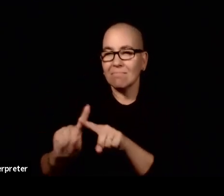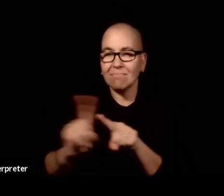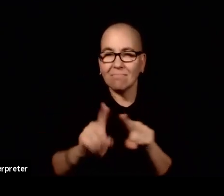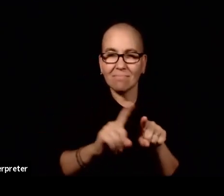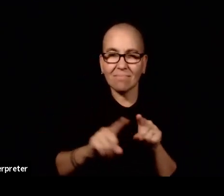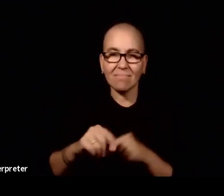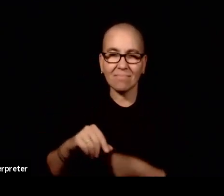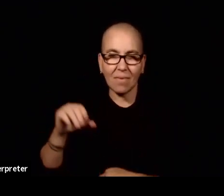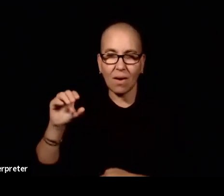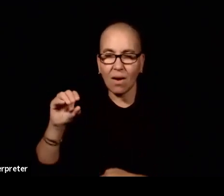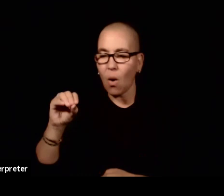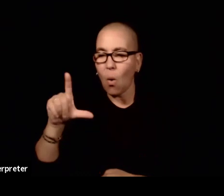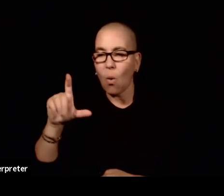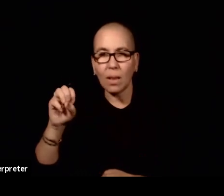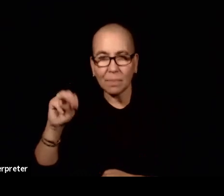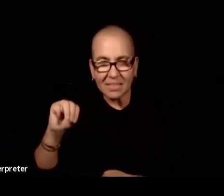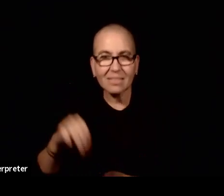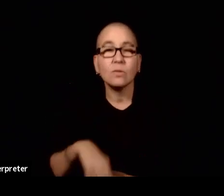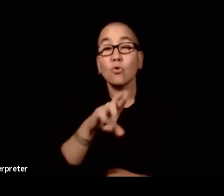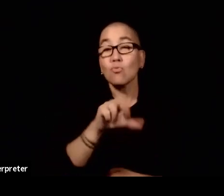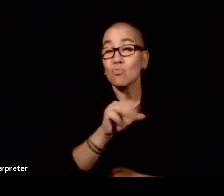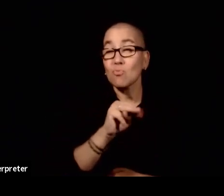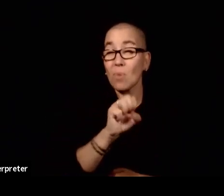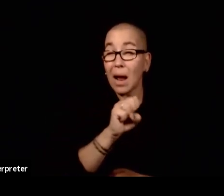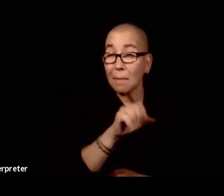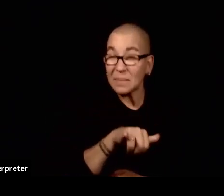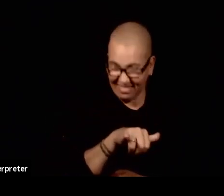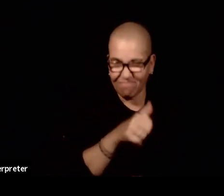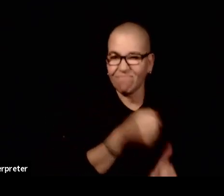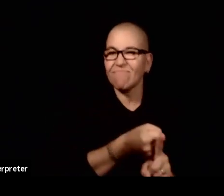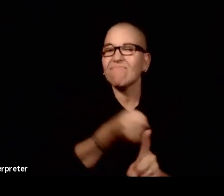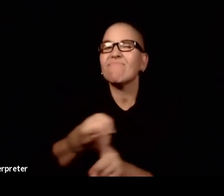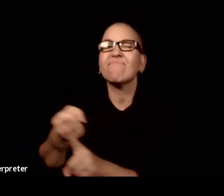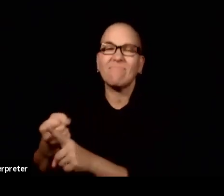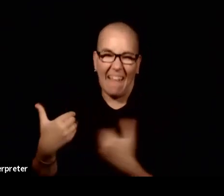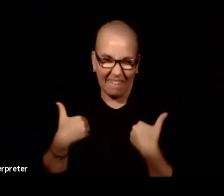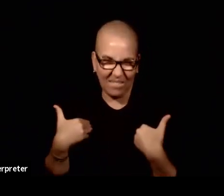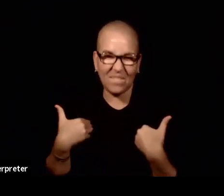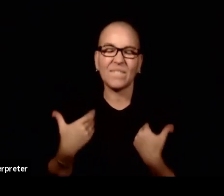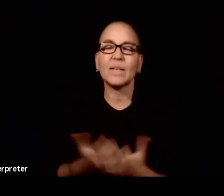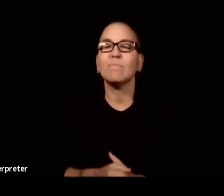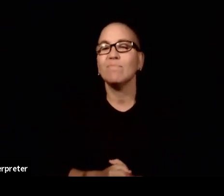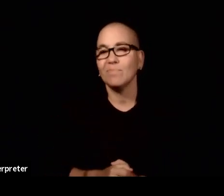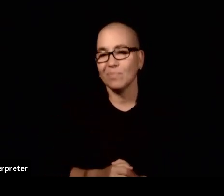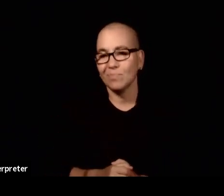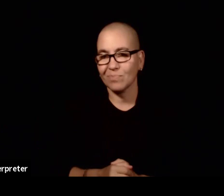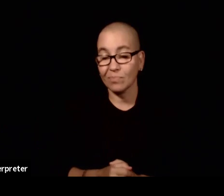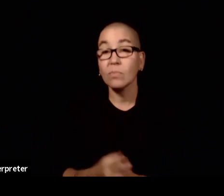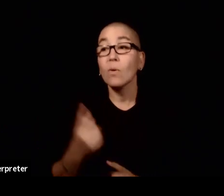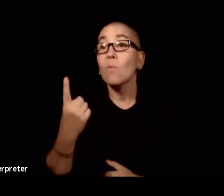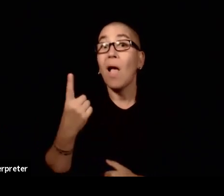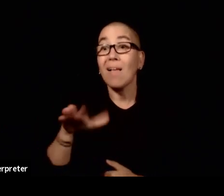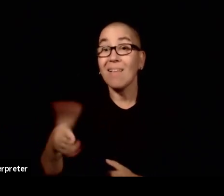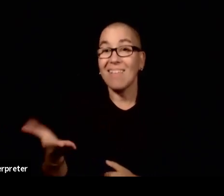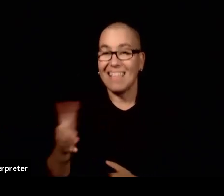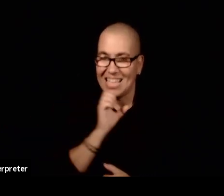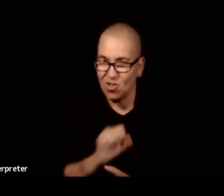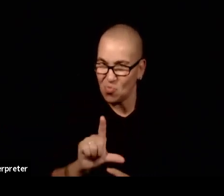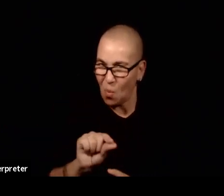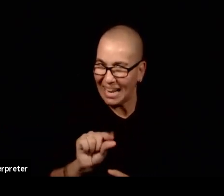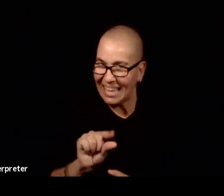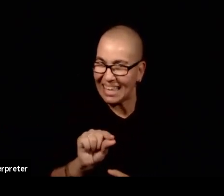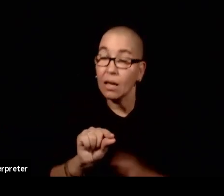1 person in their late 20s who did have underlying health conditions, 1 person in their 70s, 2 in their 80s, and 2 in